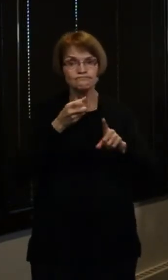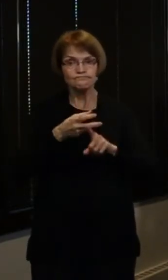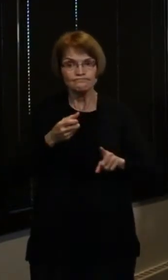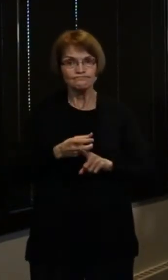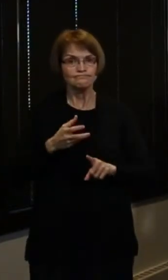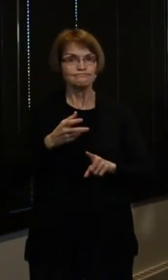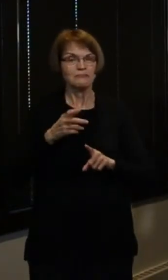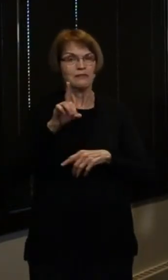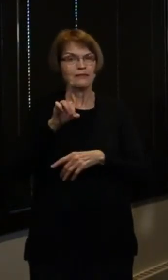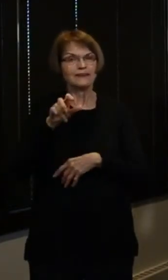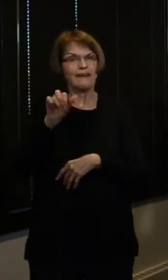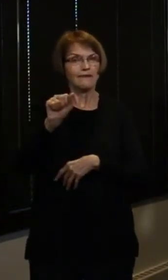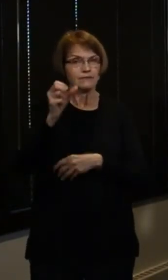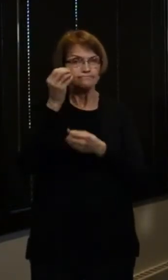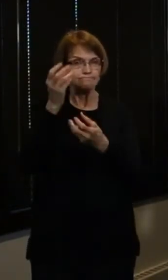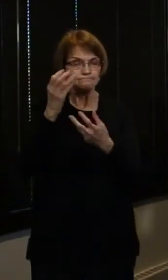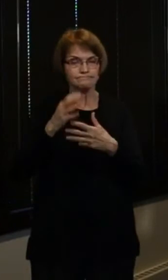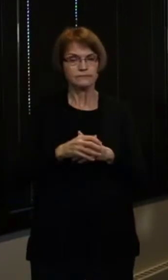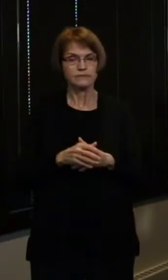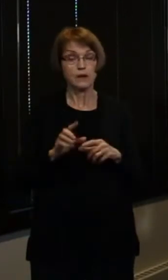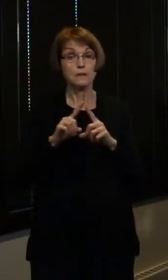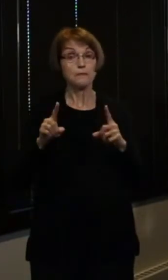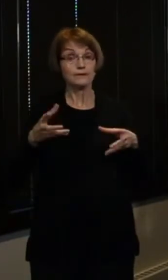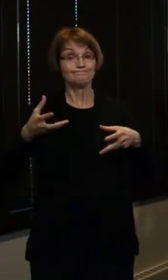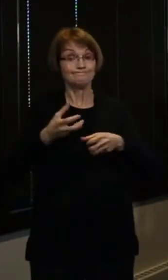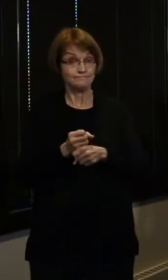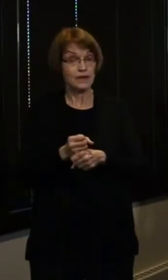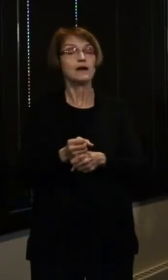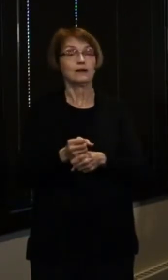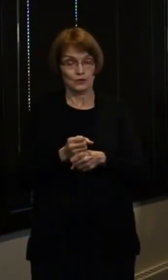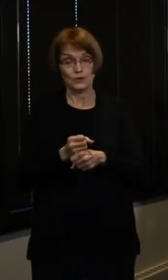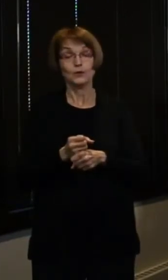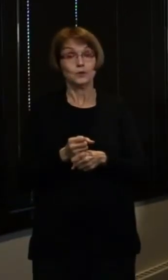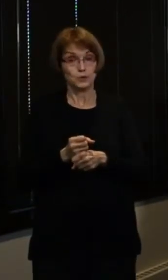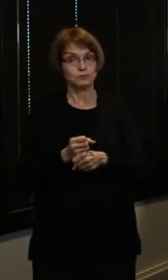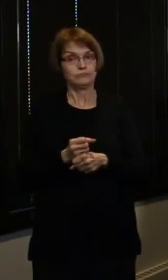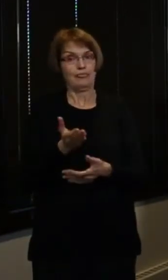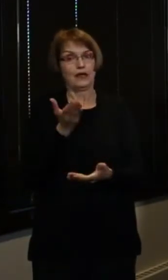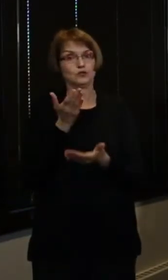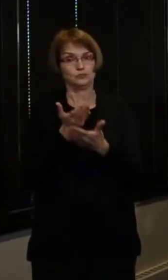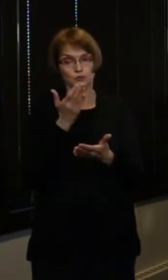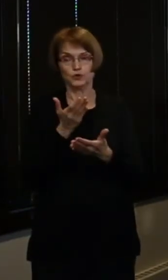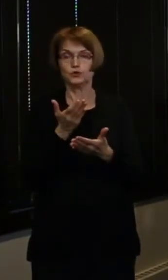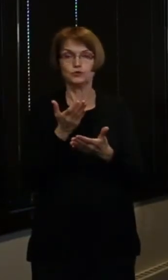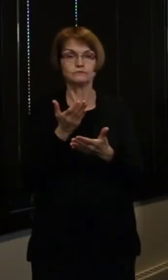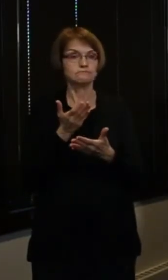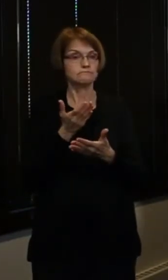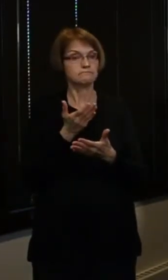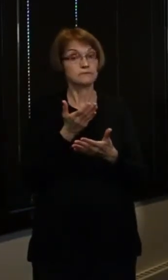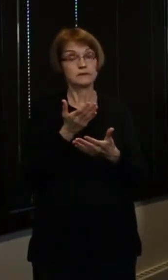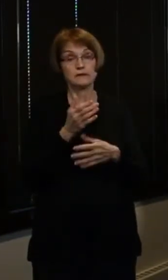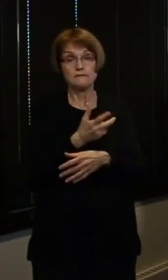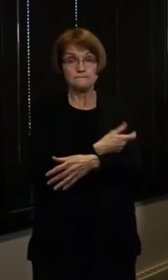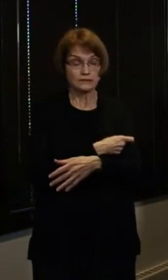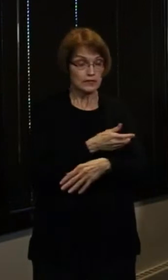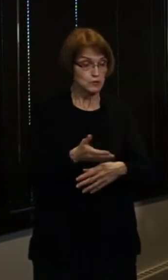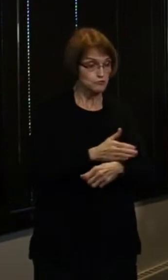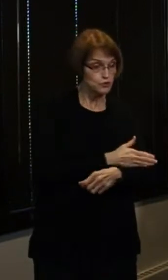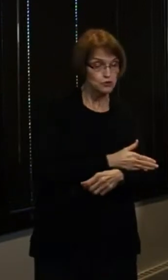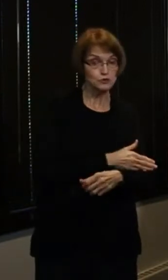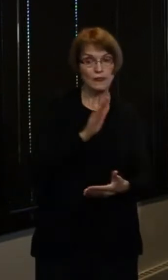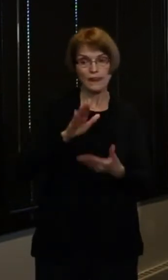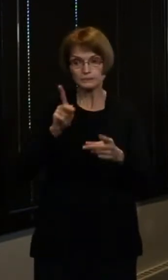data. But to wrap up, I just want to reiterate that we're making some significant progress with vaccinations and